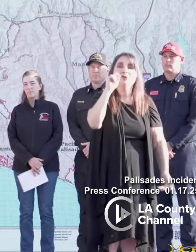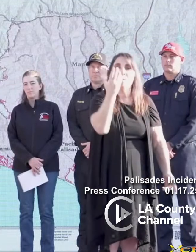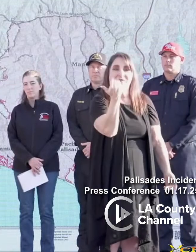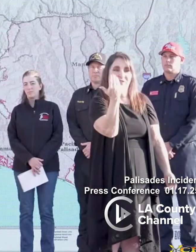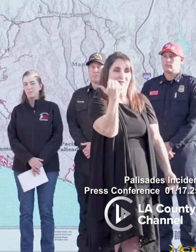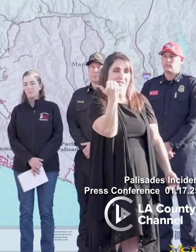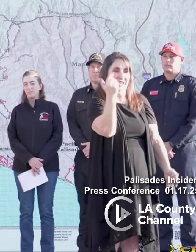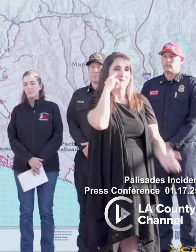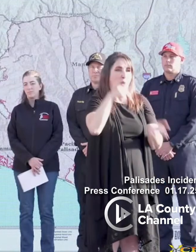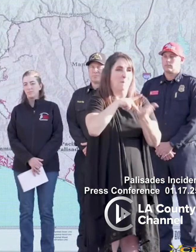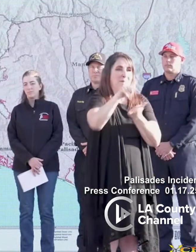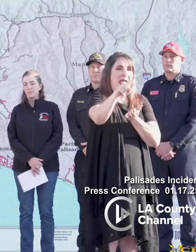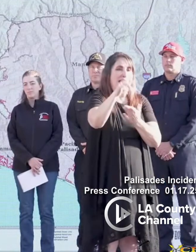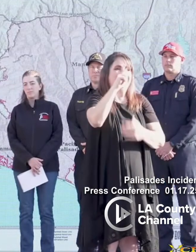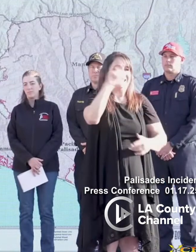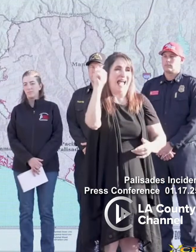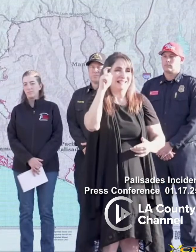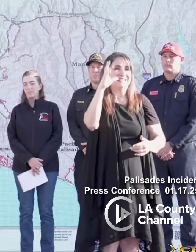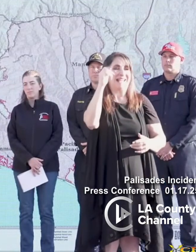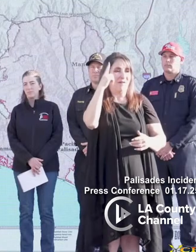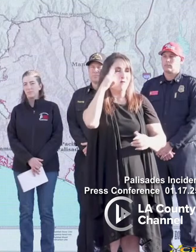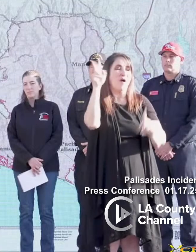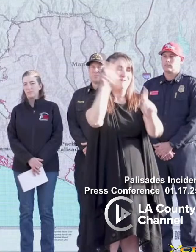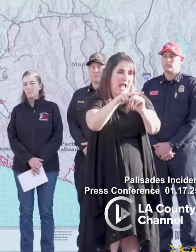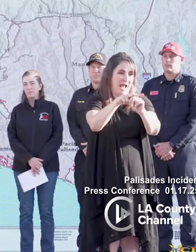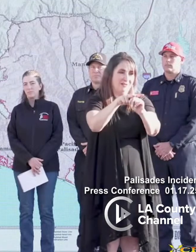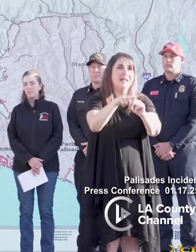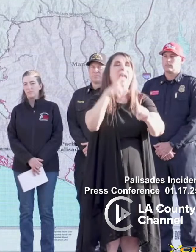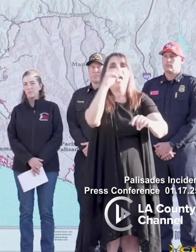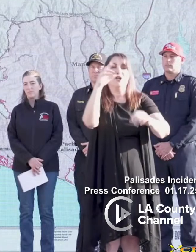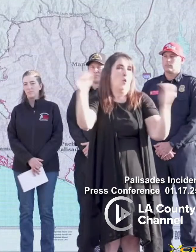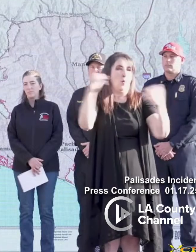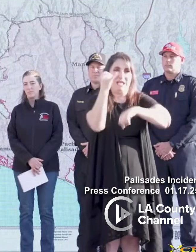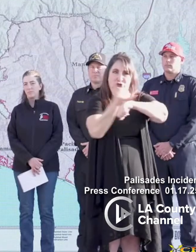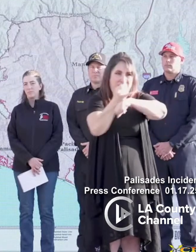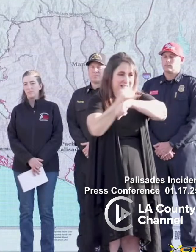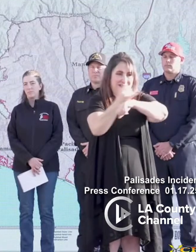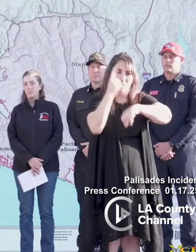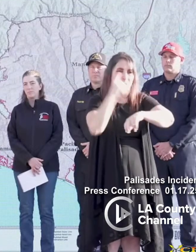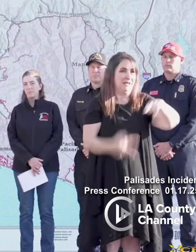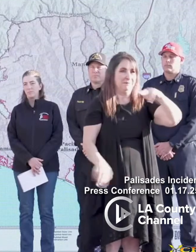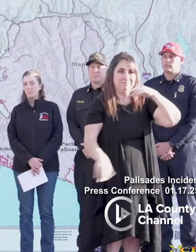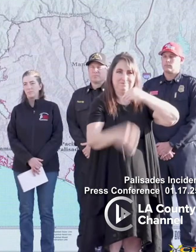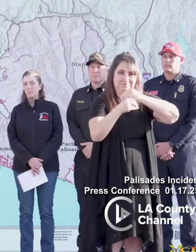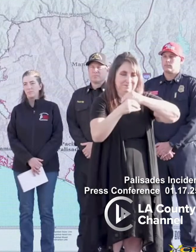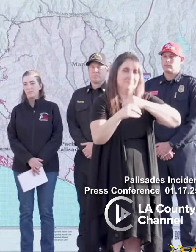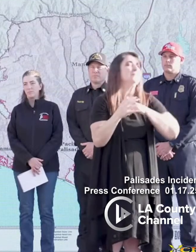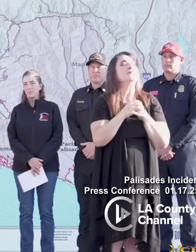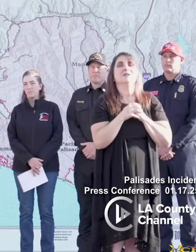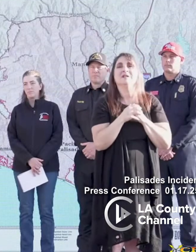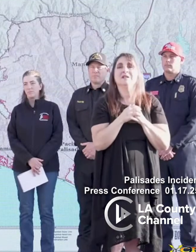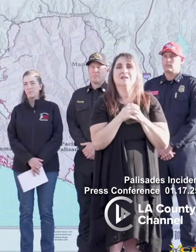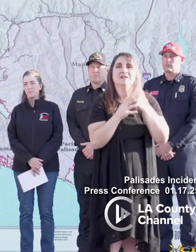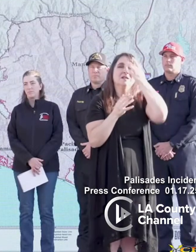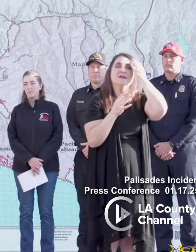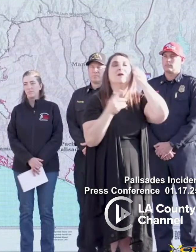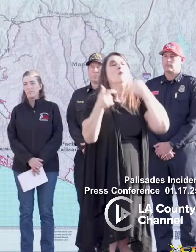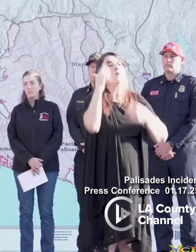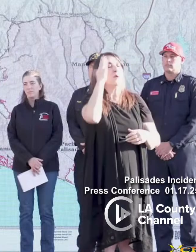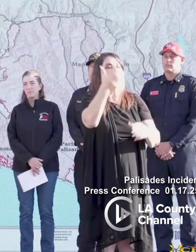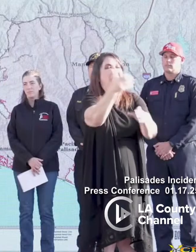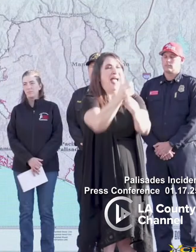no interest on the payment, and that's for filing. Second, as I'll get to in a second, you're going to be receiving